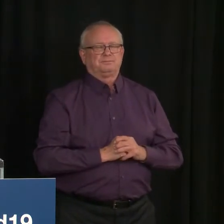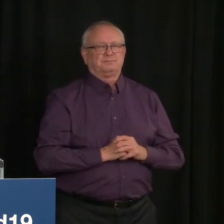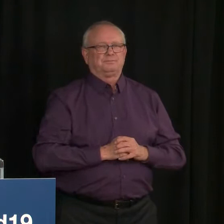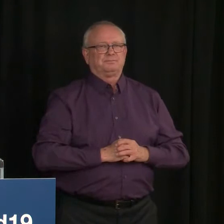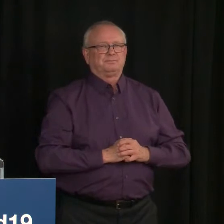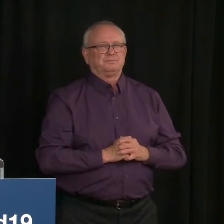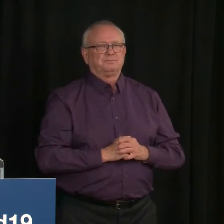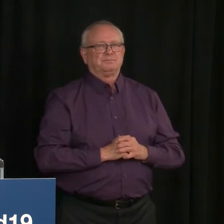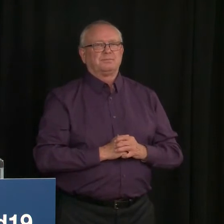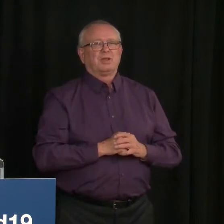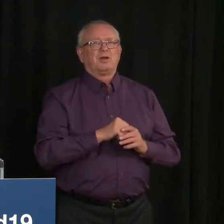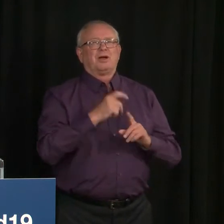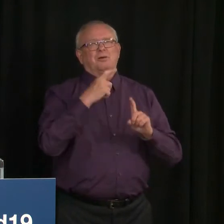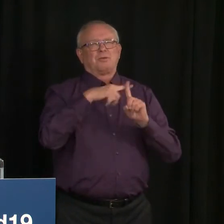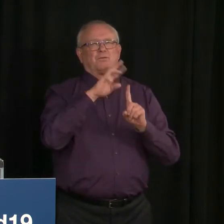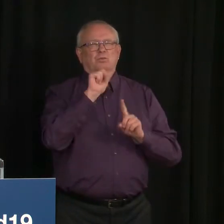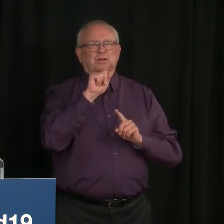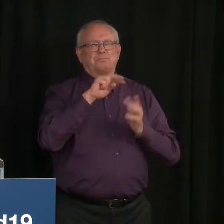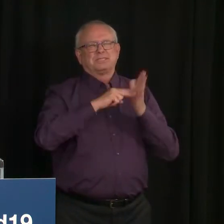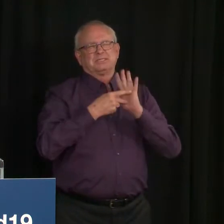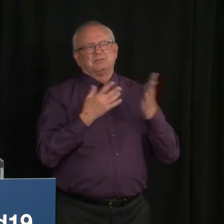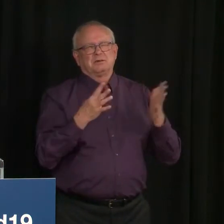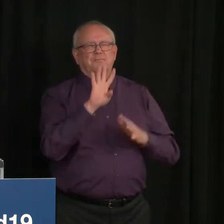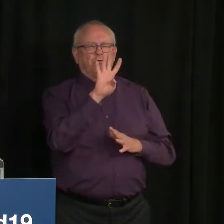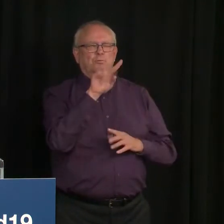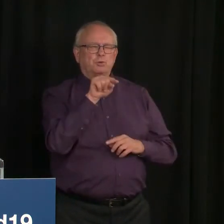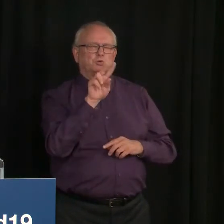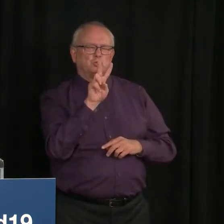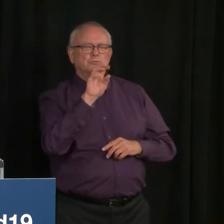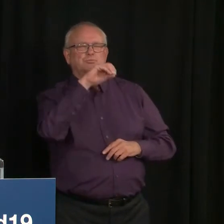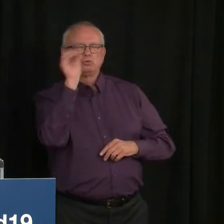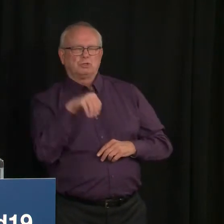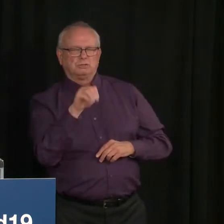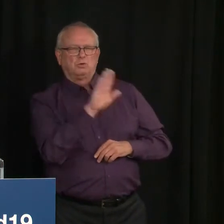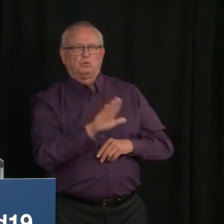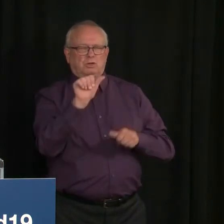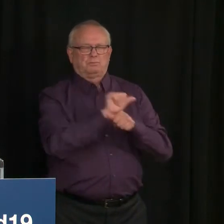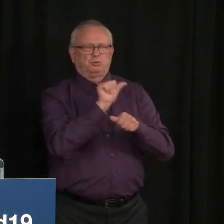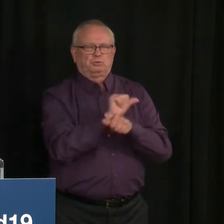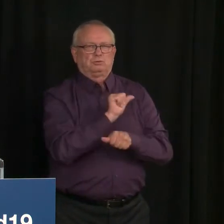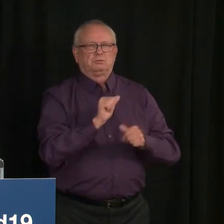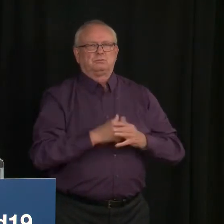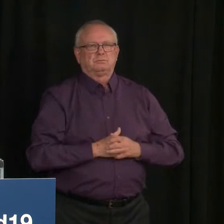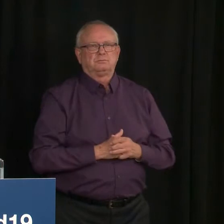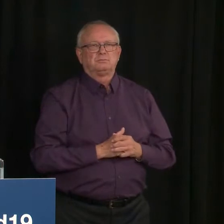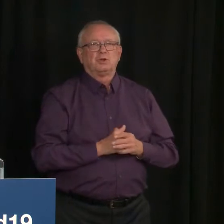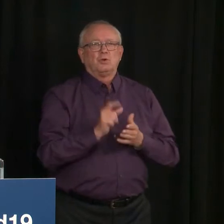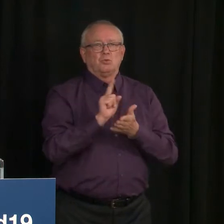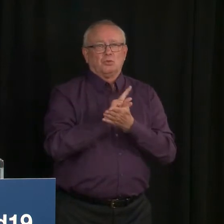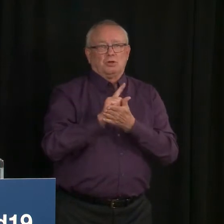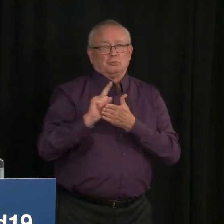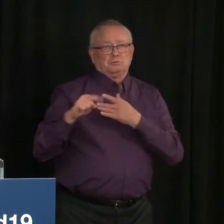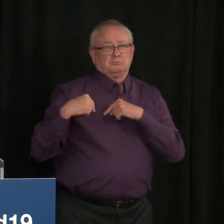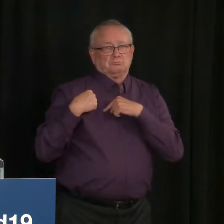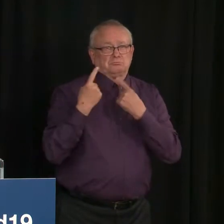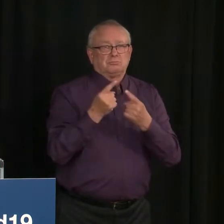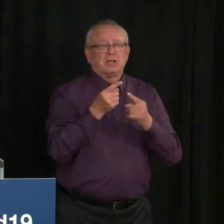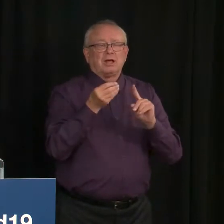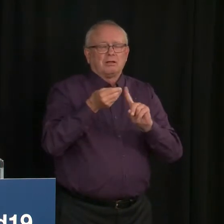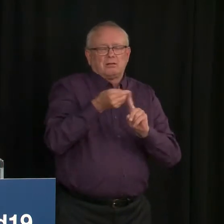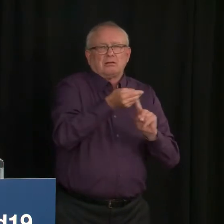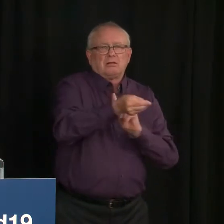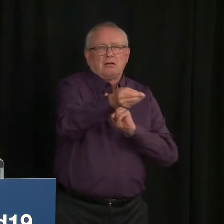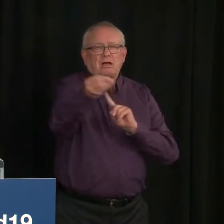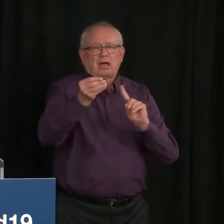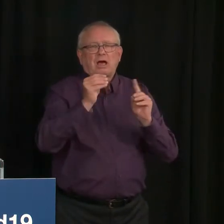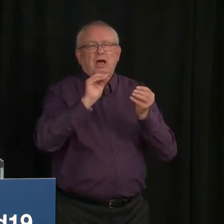includes 0.75 in the Edmonton zone, 0.73 in the Calgary zone, and 0.73 for the